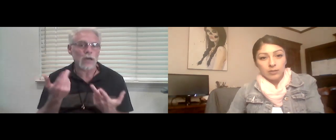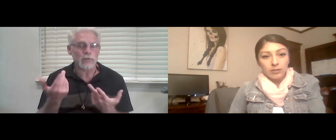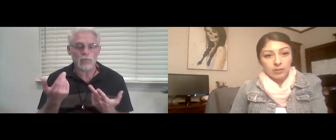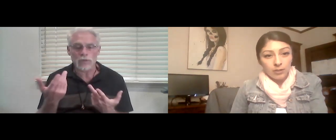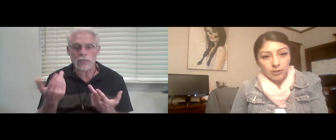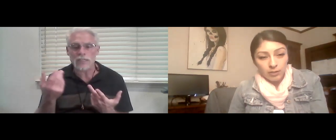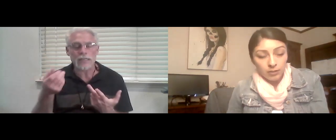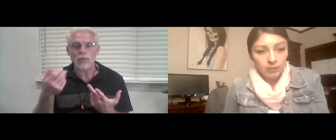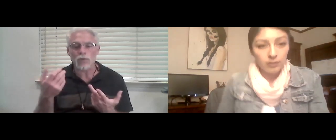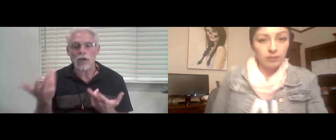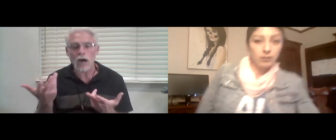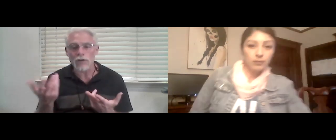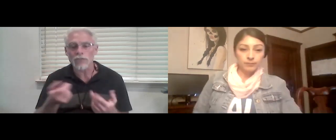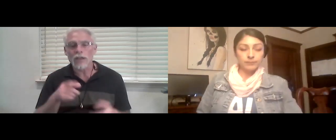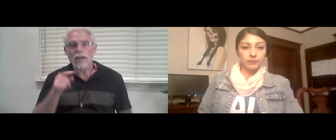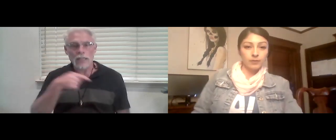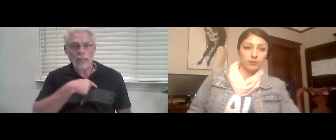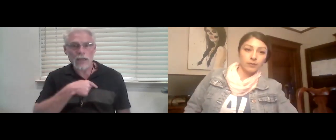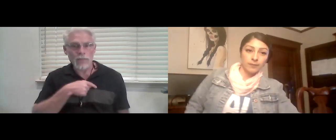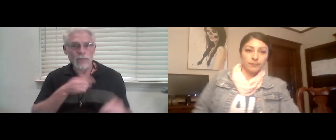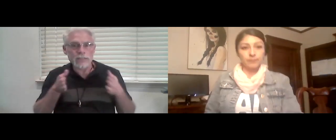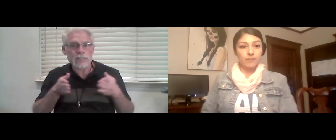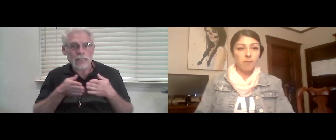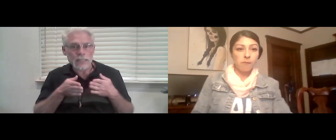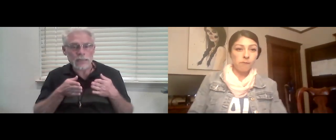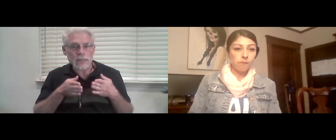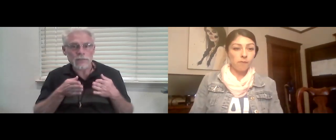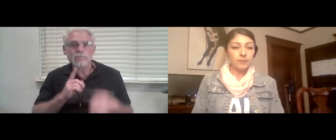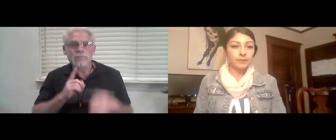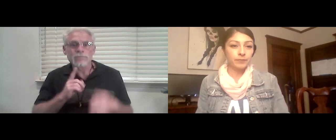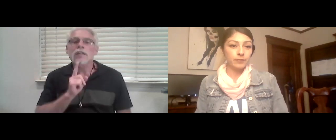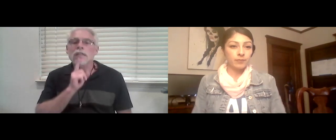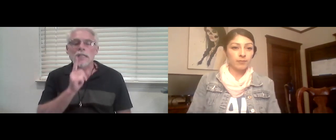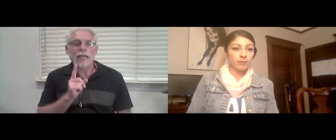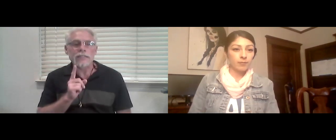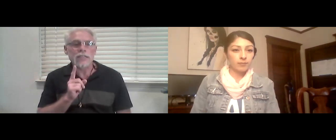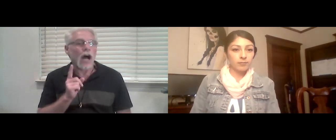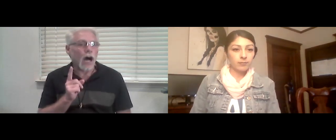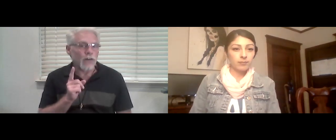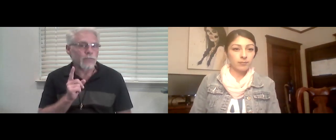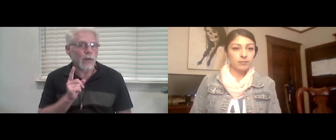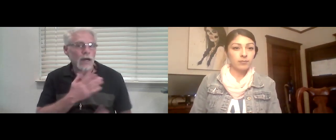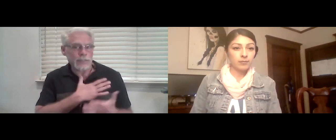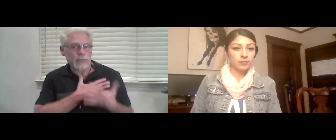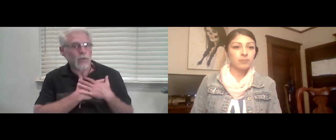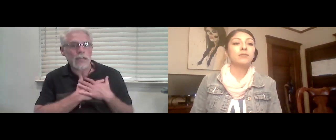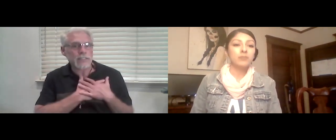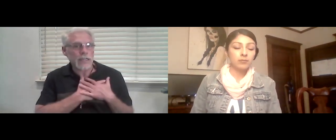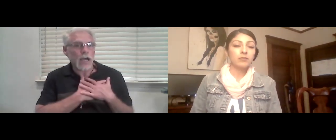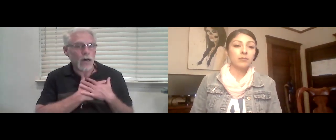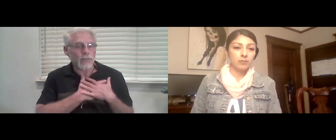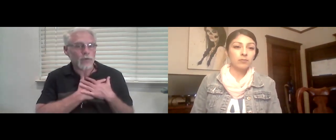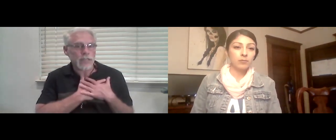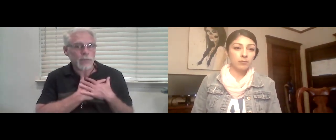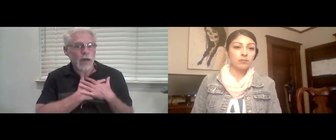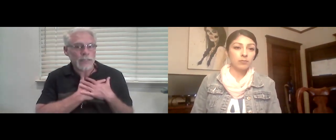not signing the word of. Like this little light of mine. We're not saying